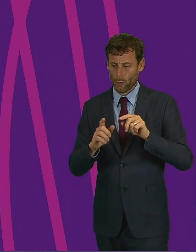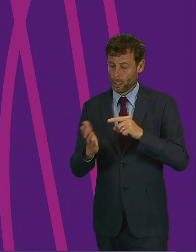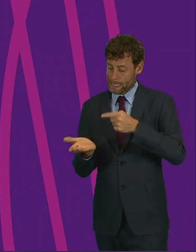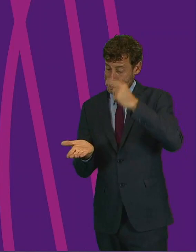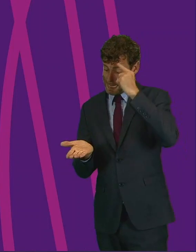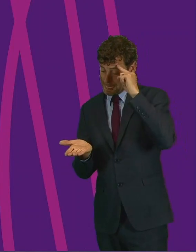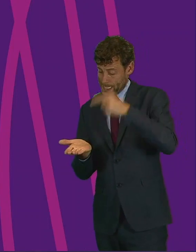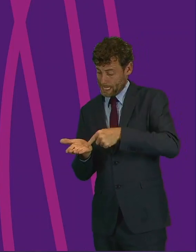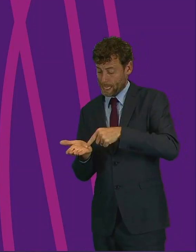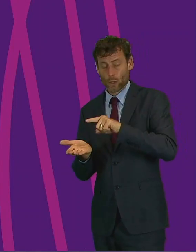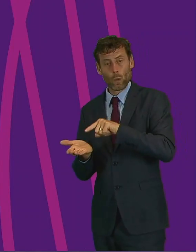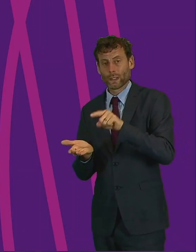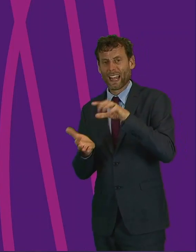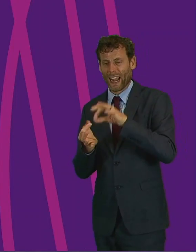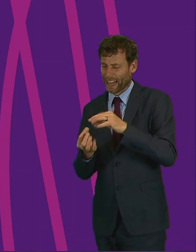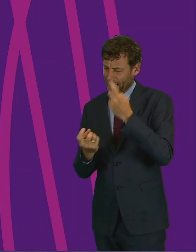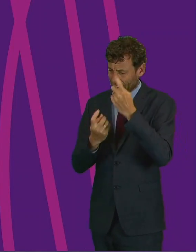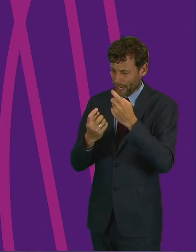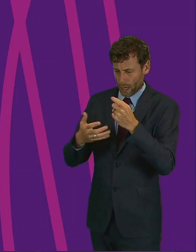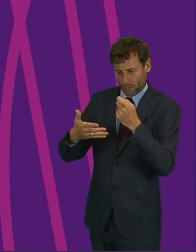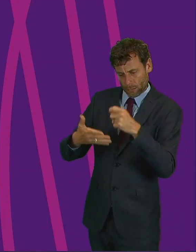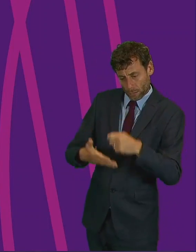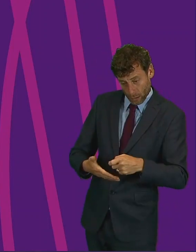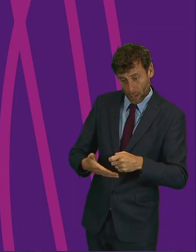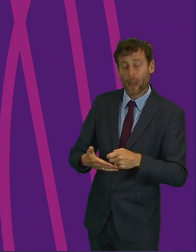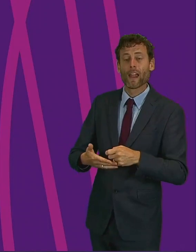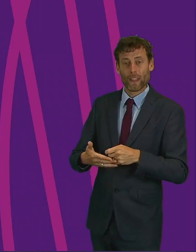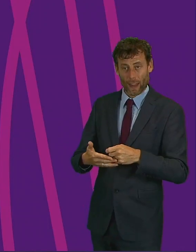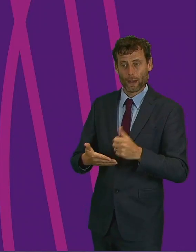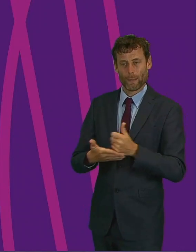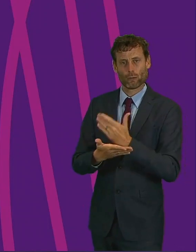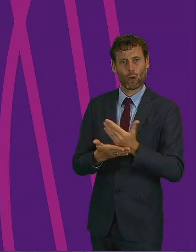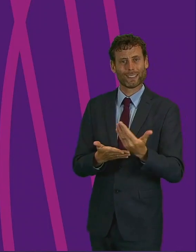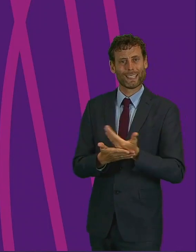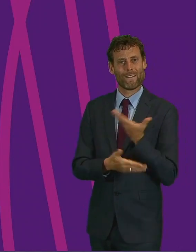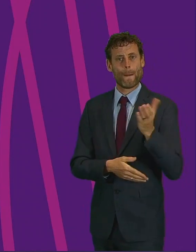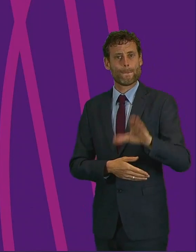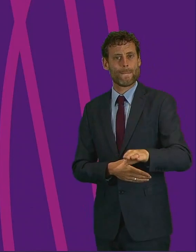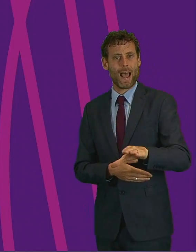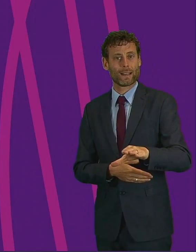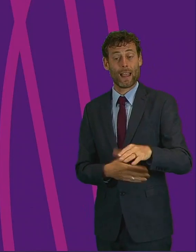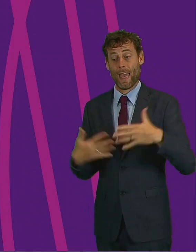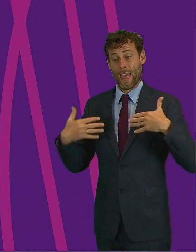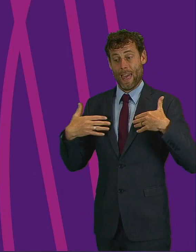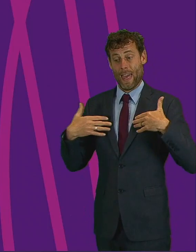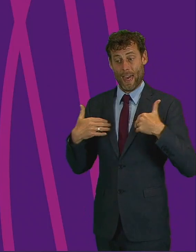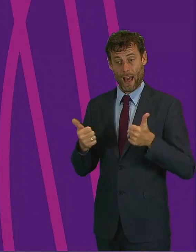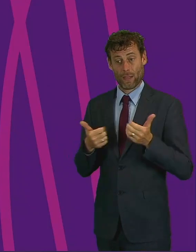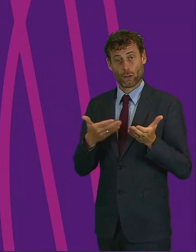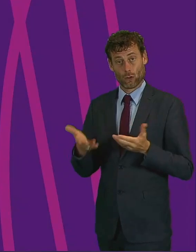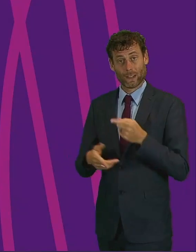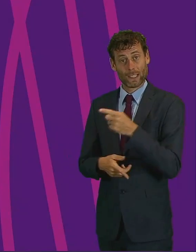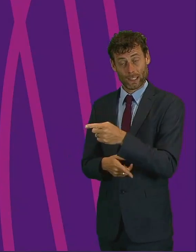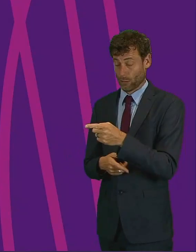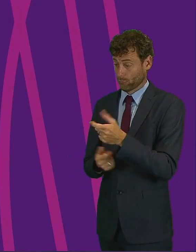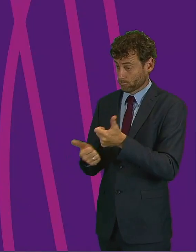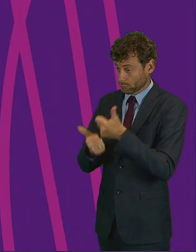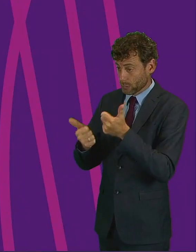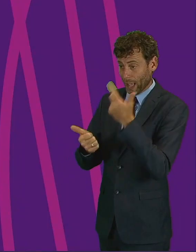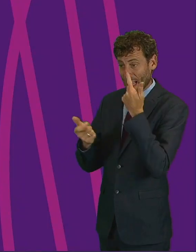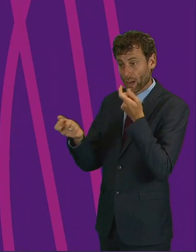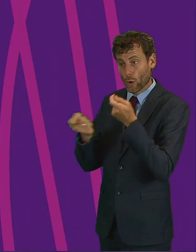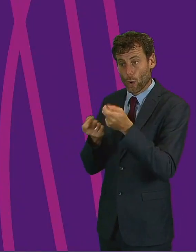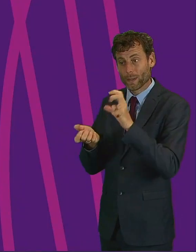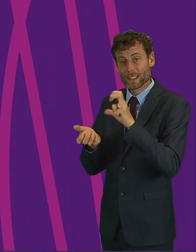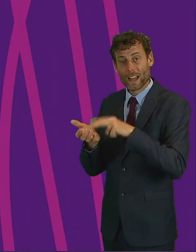to make sure that these services are resuming safely, that the health service is still able to cope with the coronavirus should we see an increase